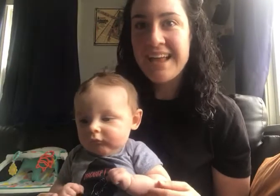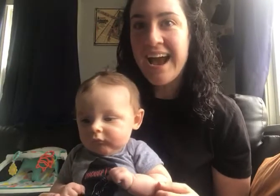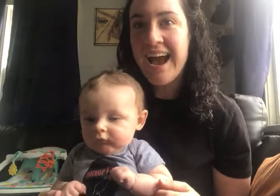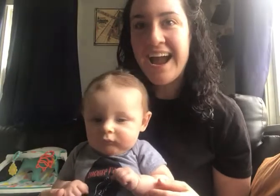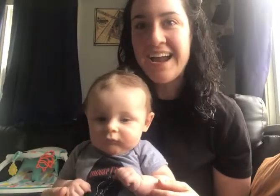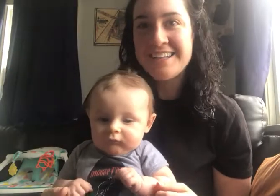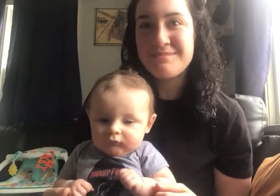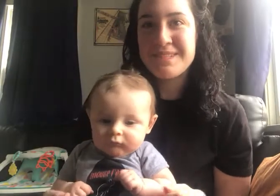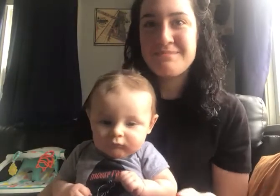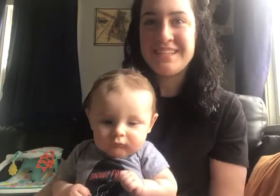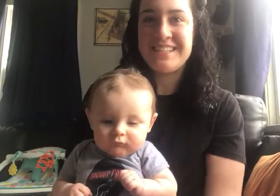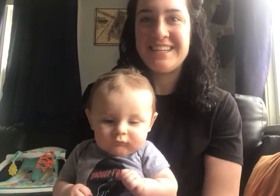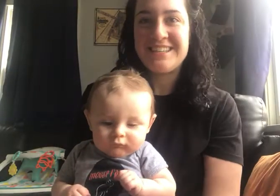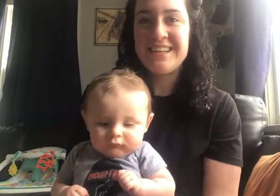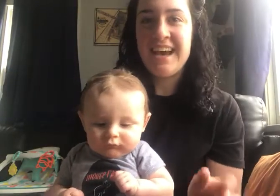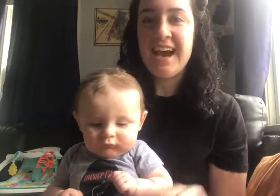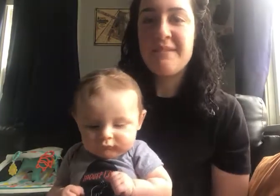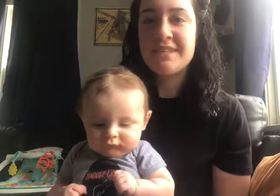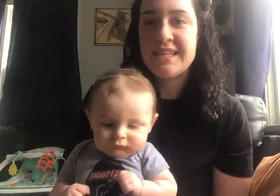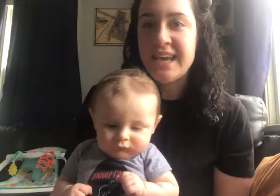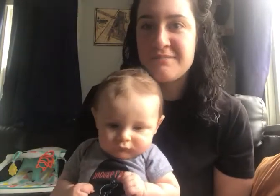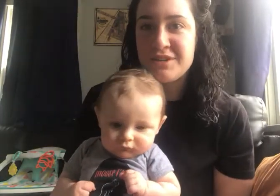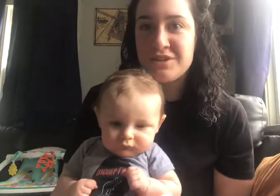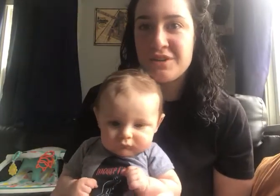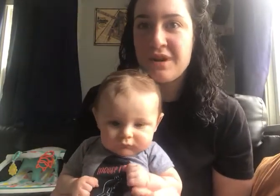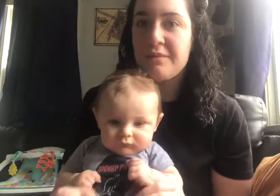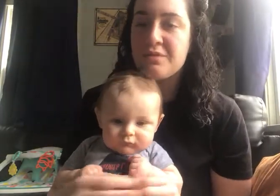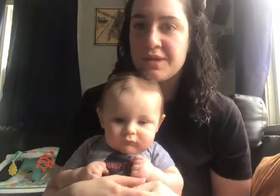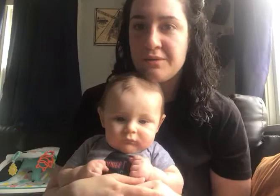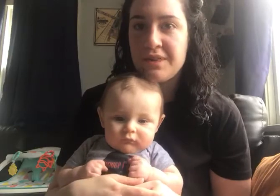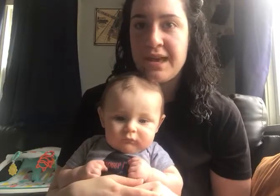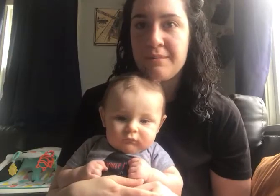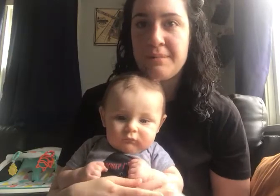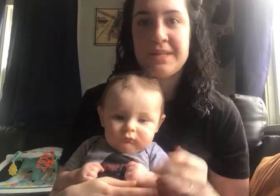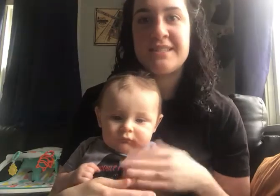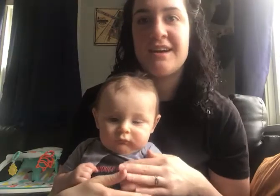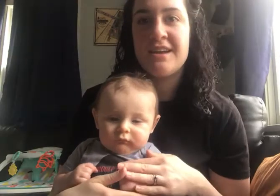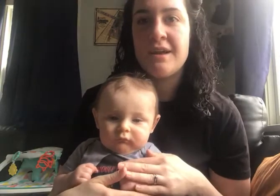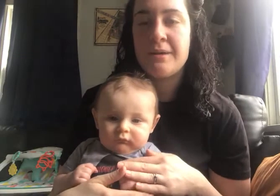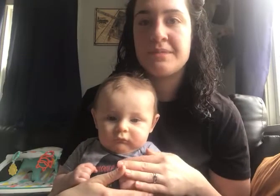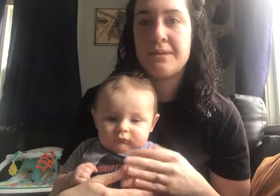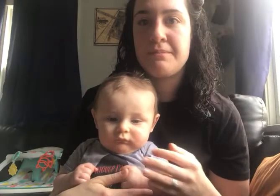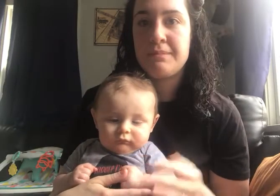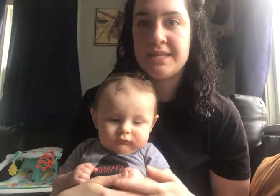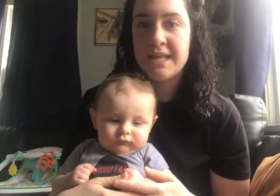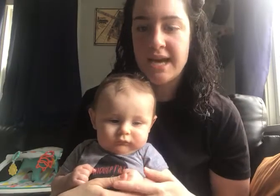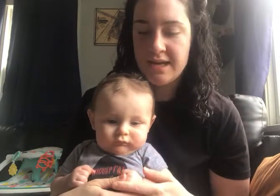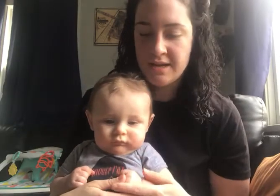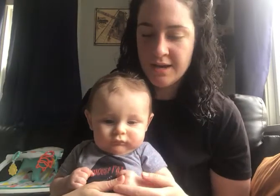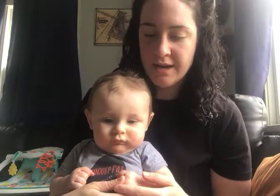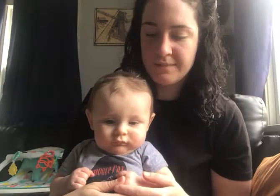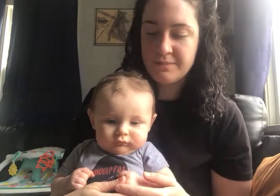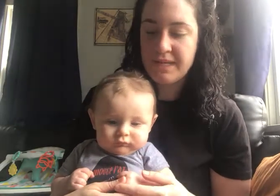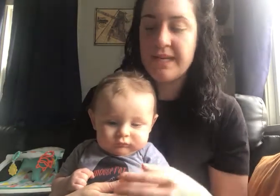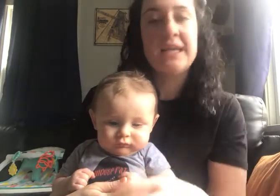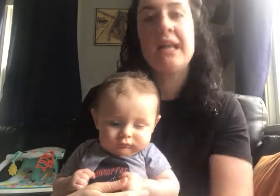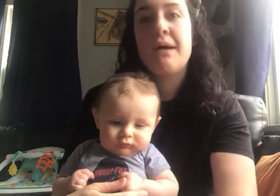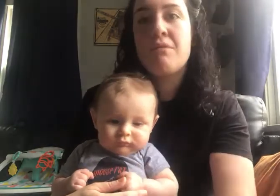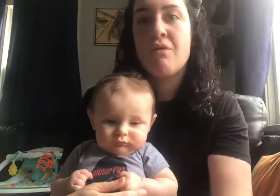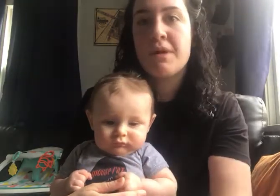Hi, it's Miss Bridget. Today I'm going to show you how I've been working with Emmett, my son, some baby sign. He's been eating a lot more